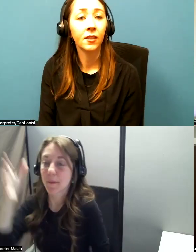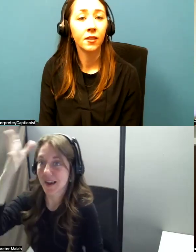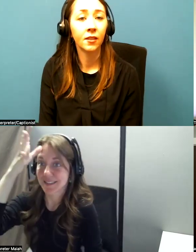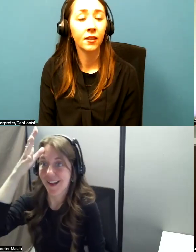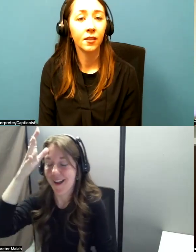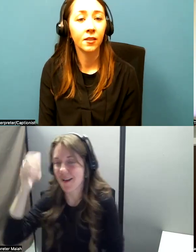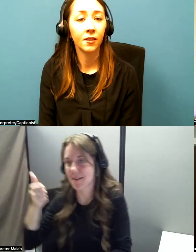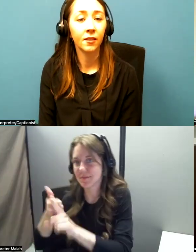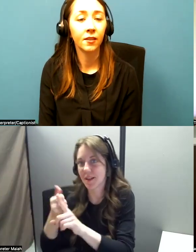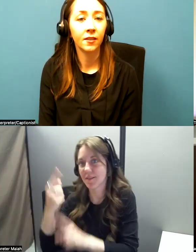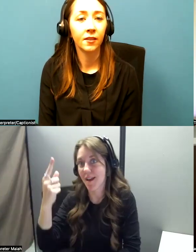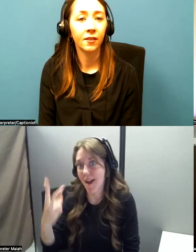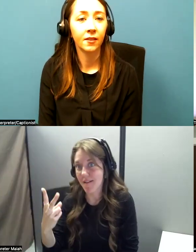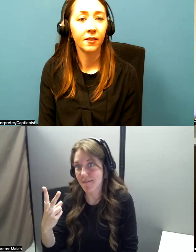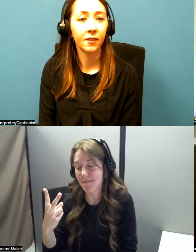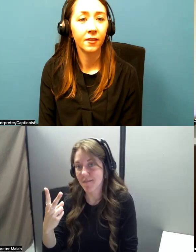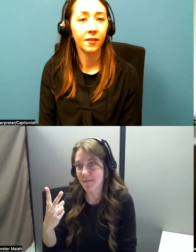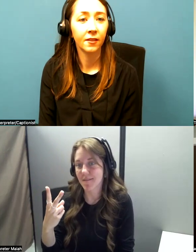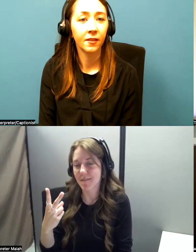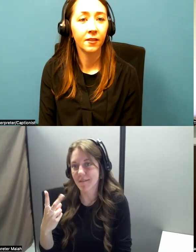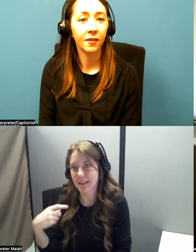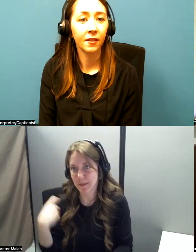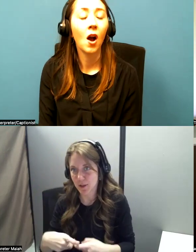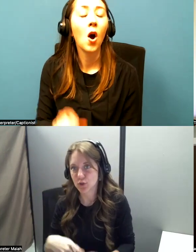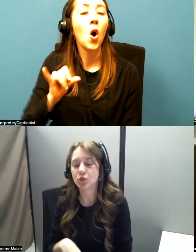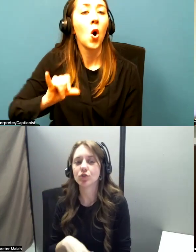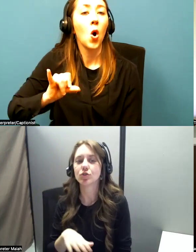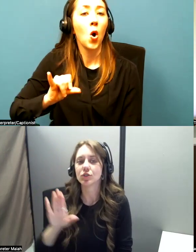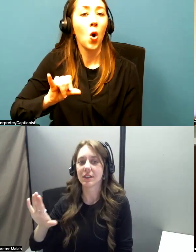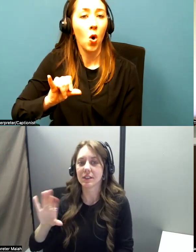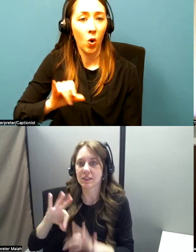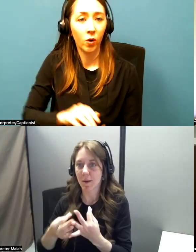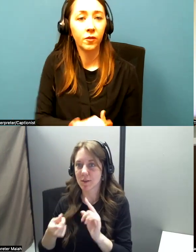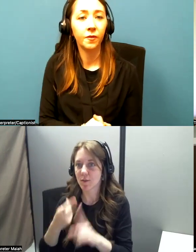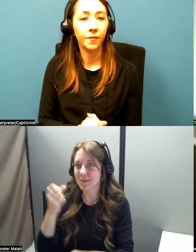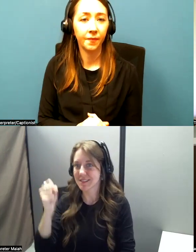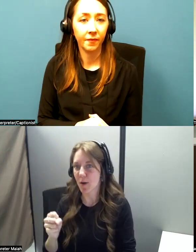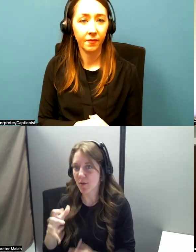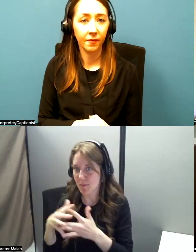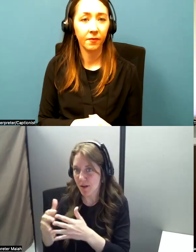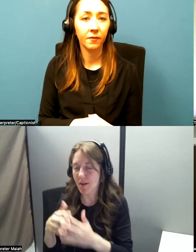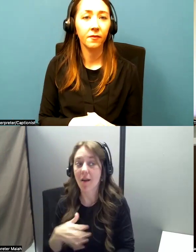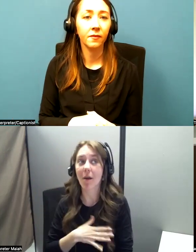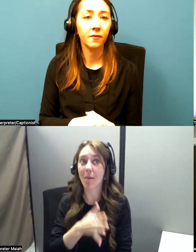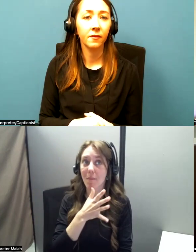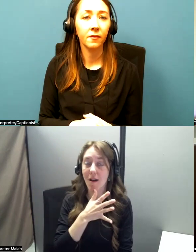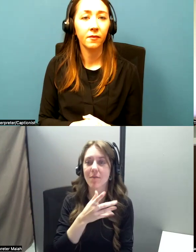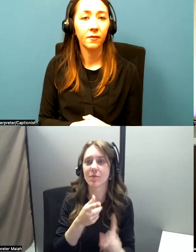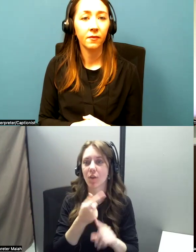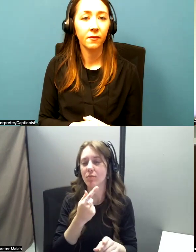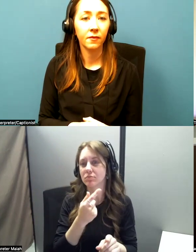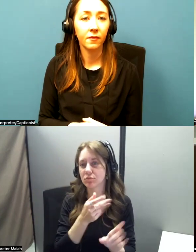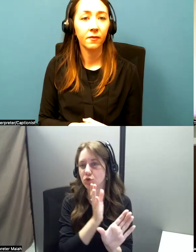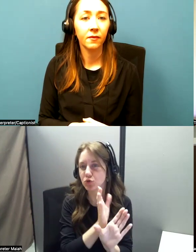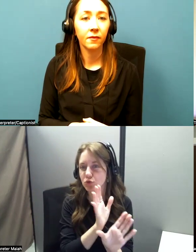My dad's family from Oh, South America. My mom's family oh. from Germany, England, that